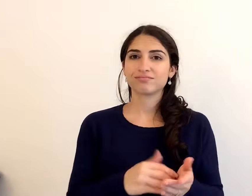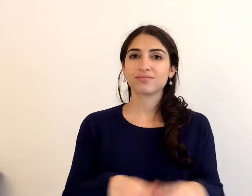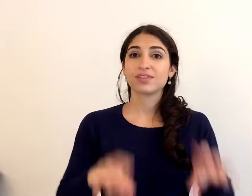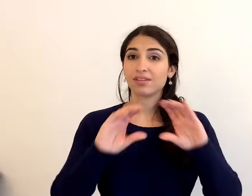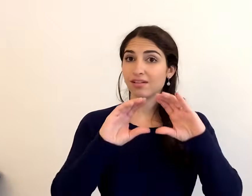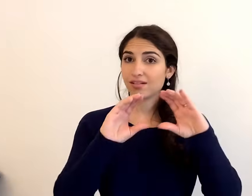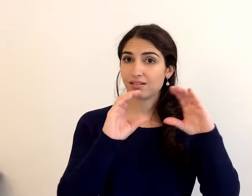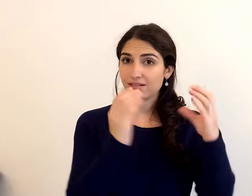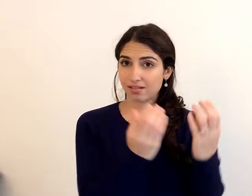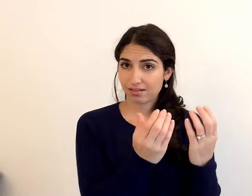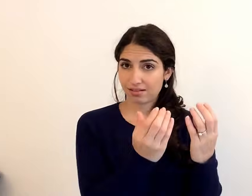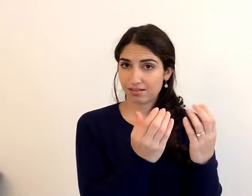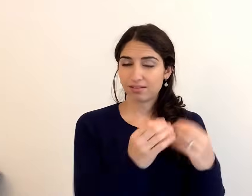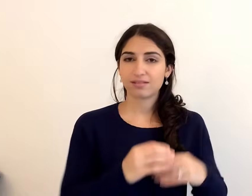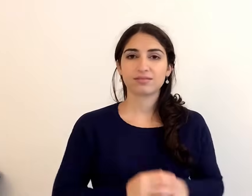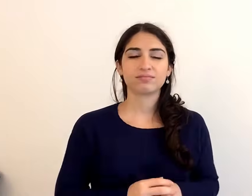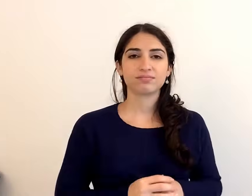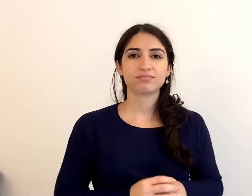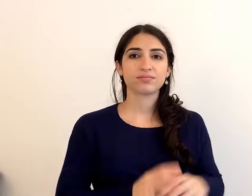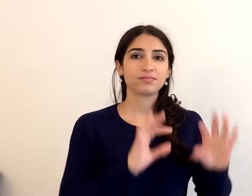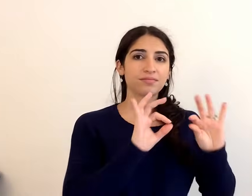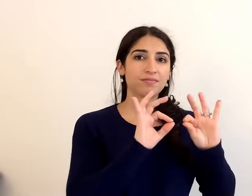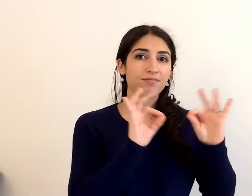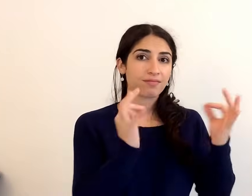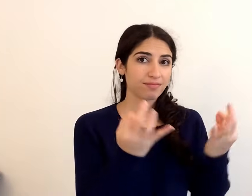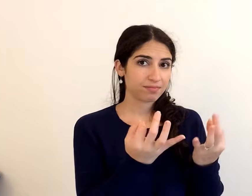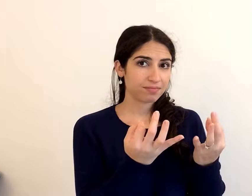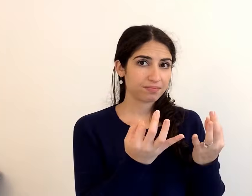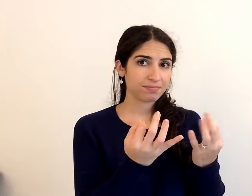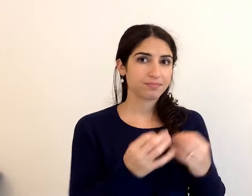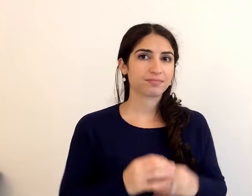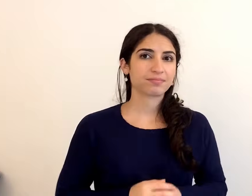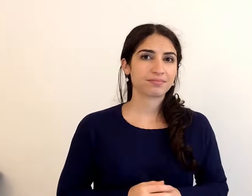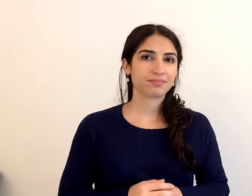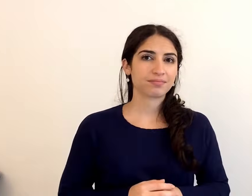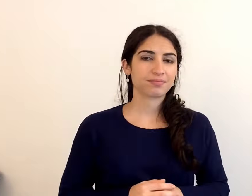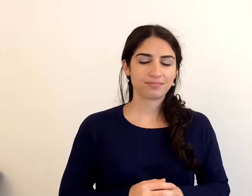Again, class, family.